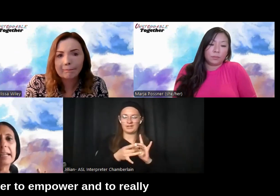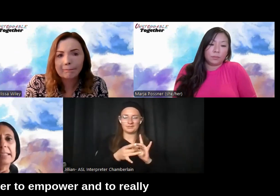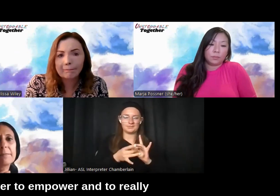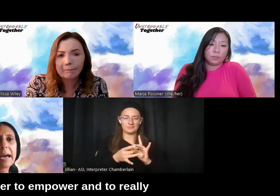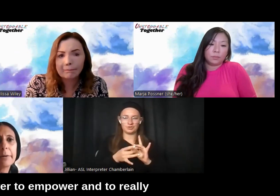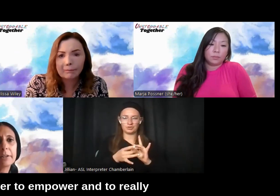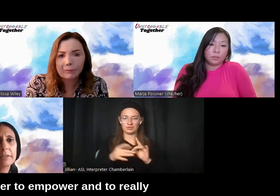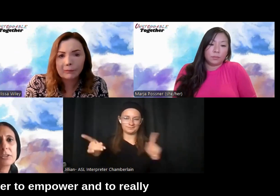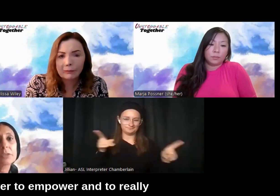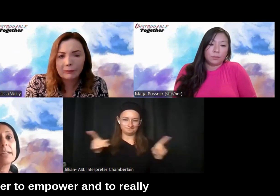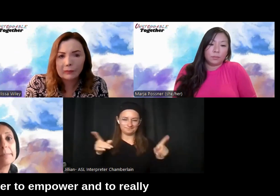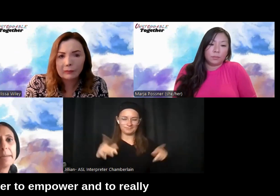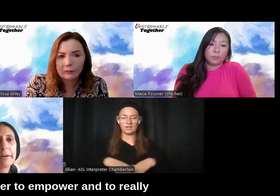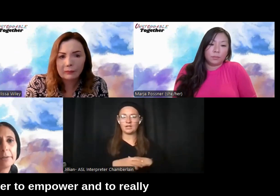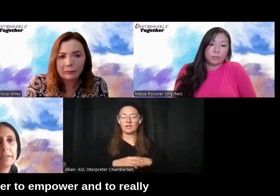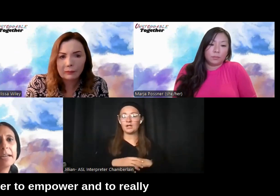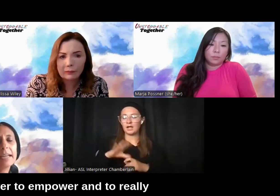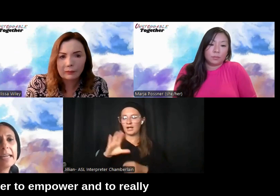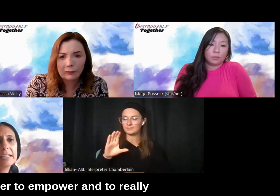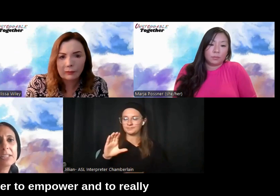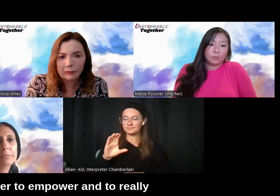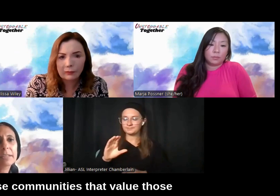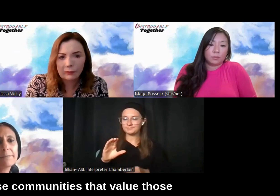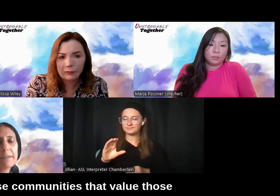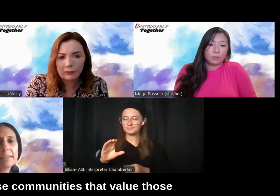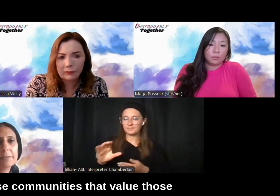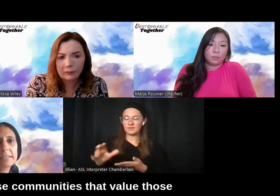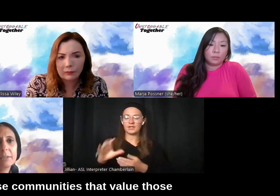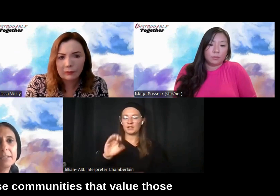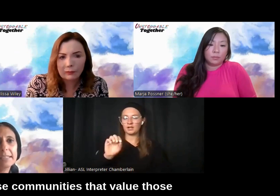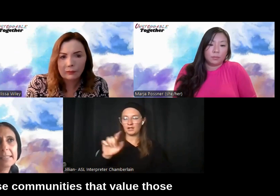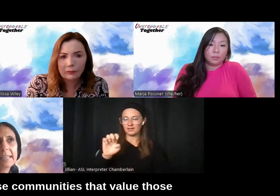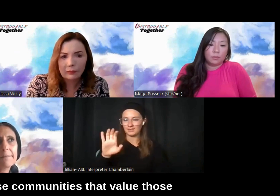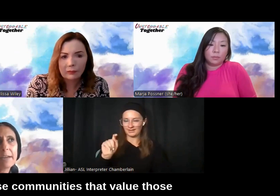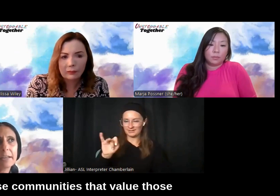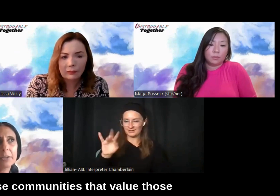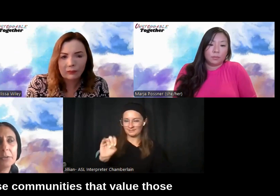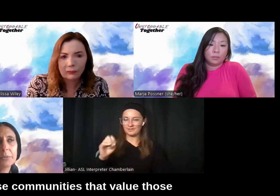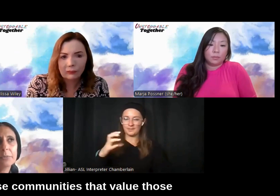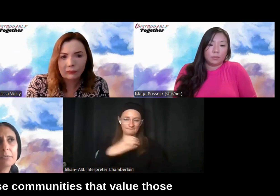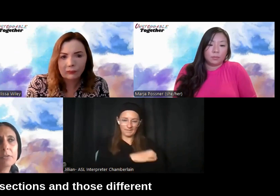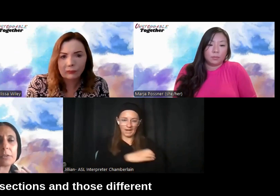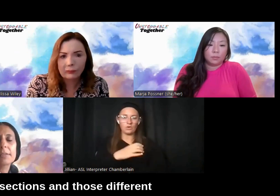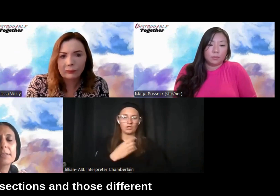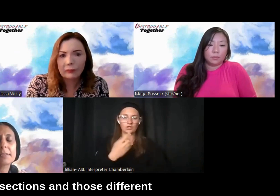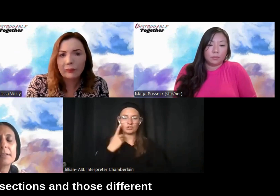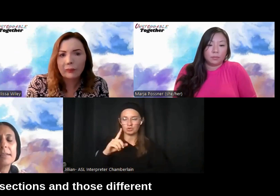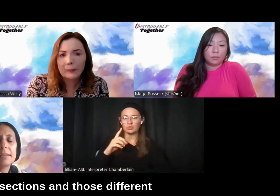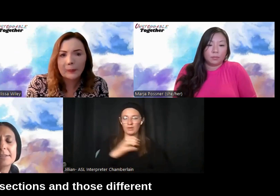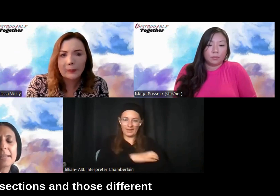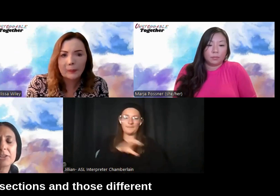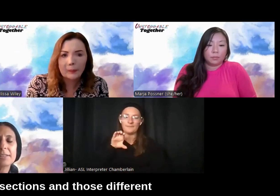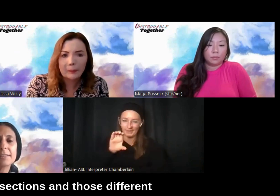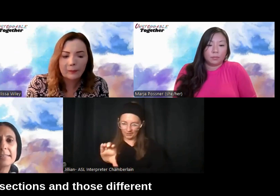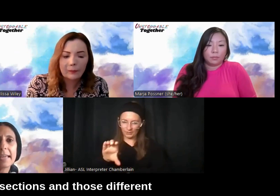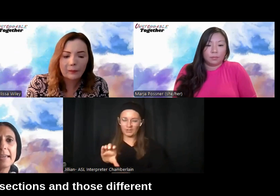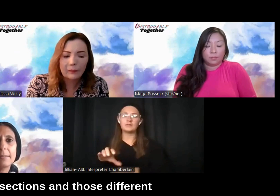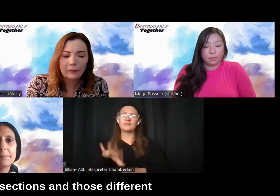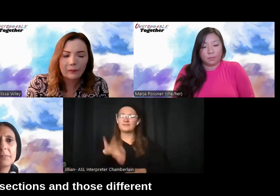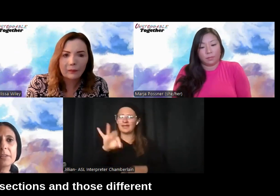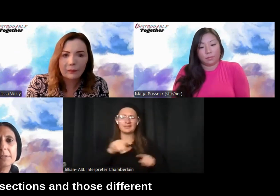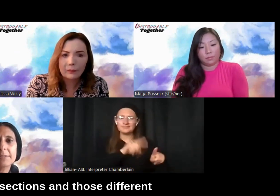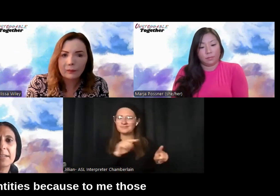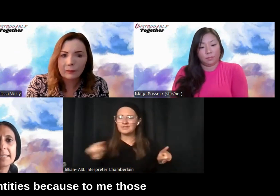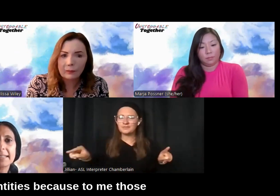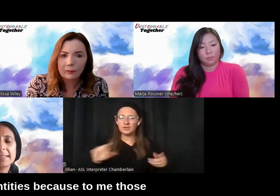the collective power to empower, and to really find those communities that value those intersections